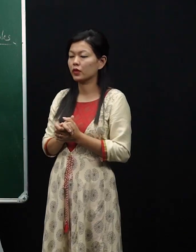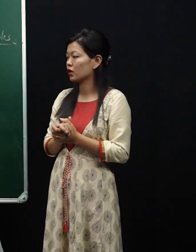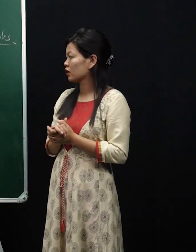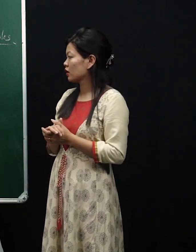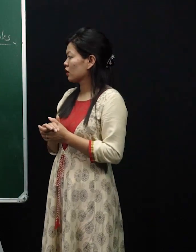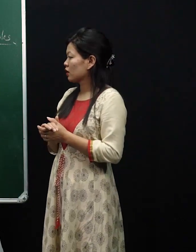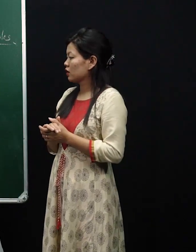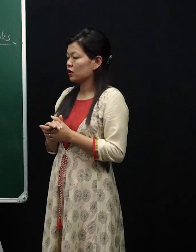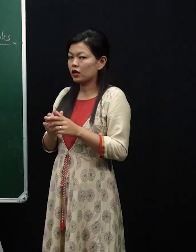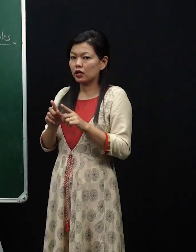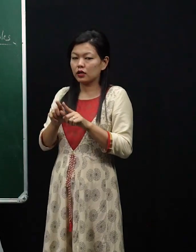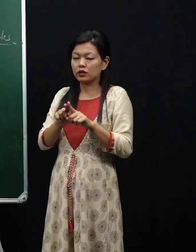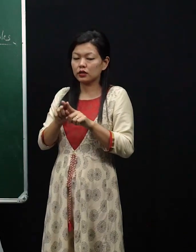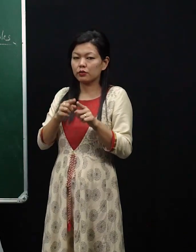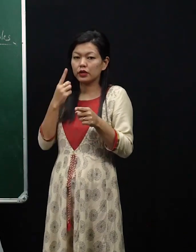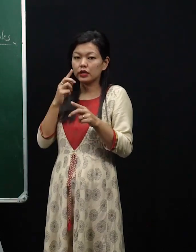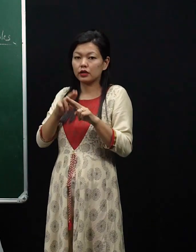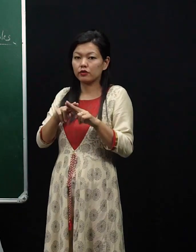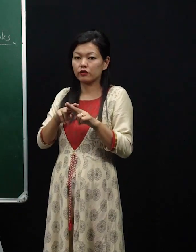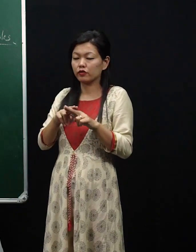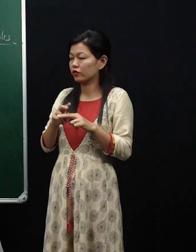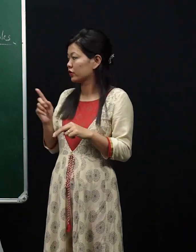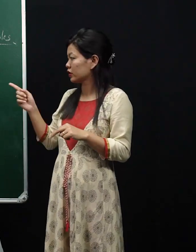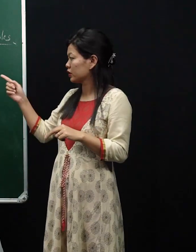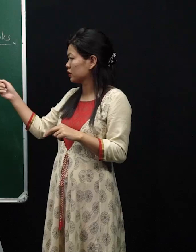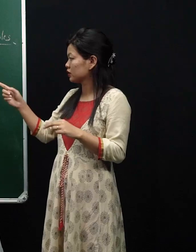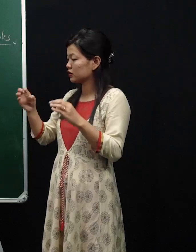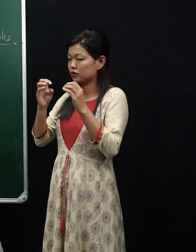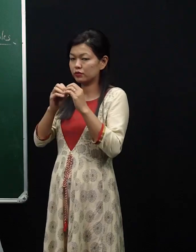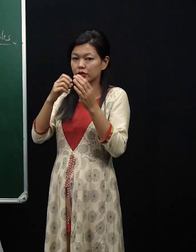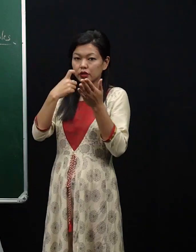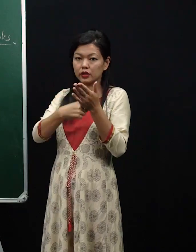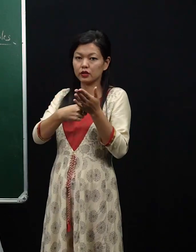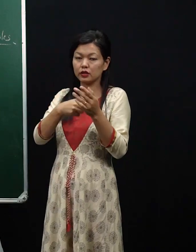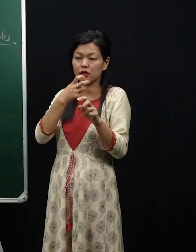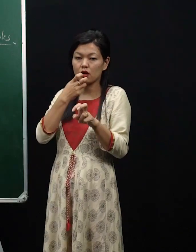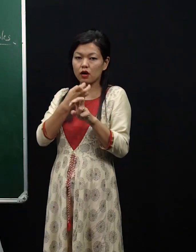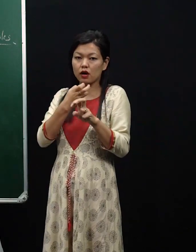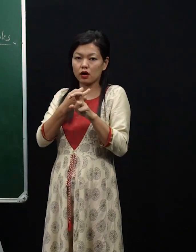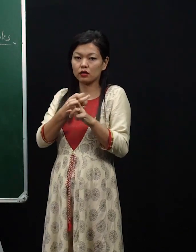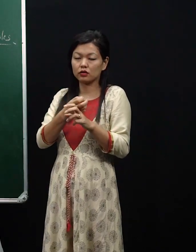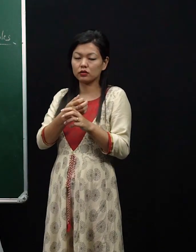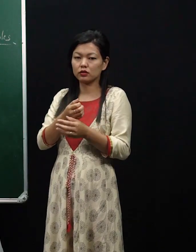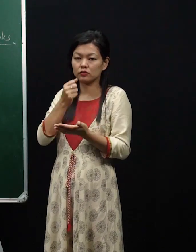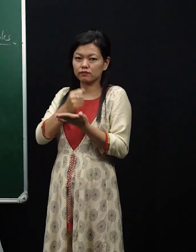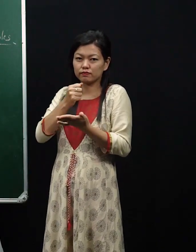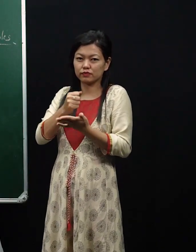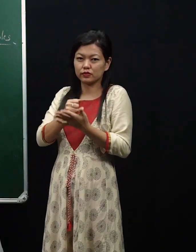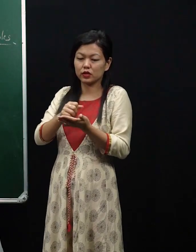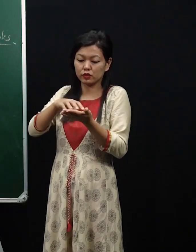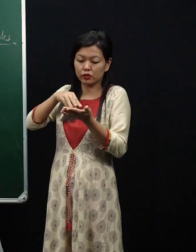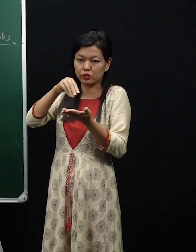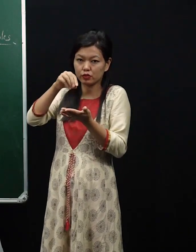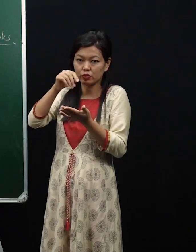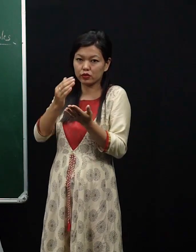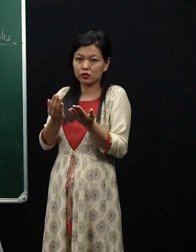further divided. Now, at some point of time, you'll get an object which is not visible with your naked